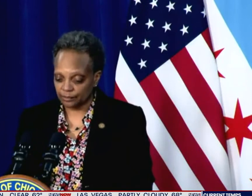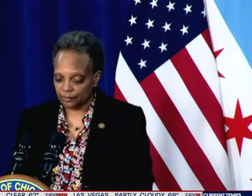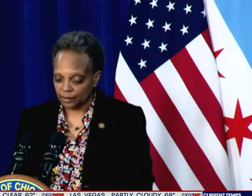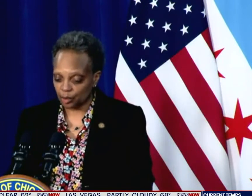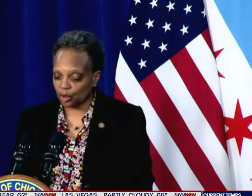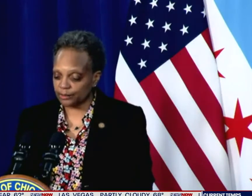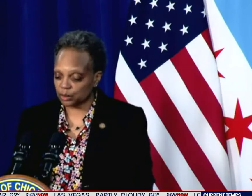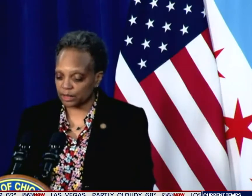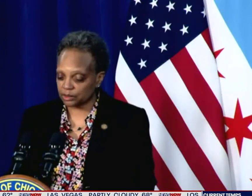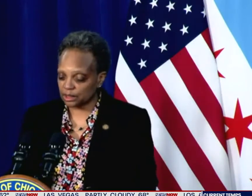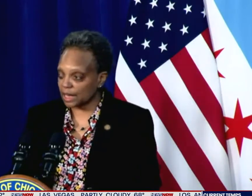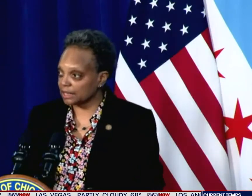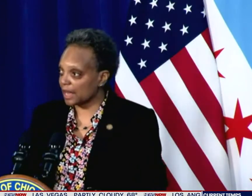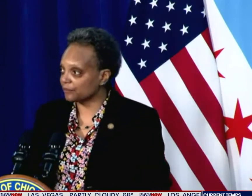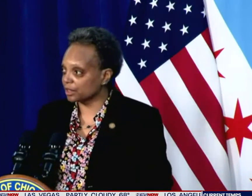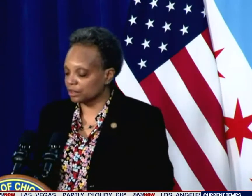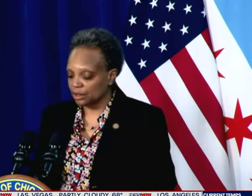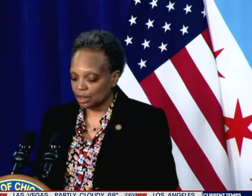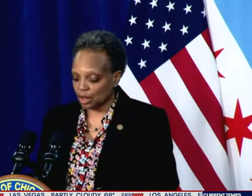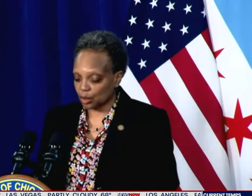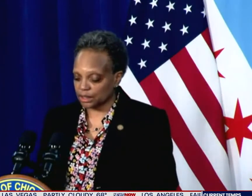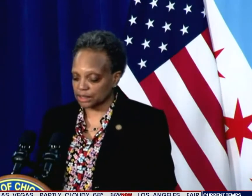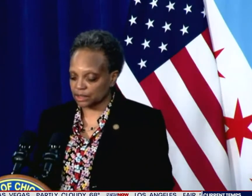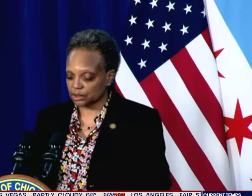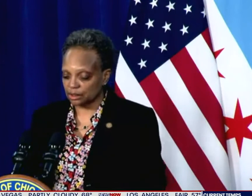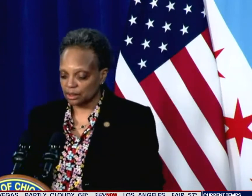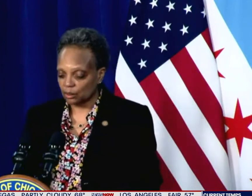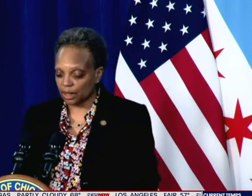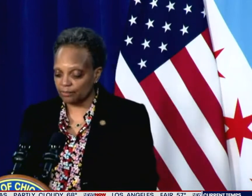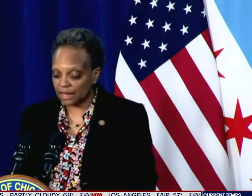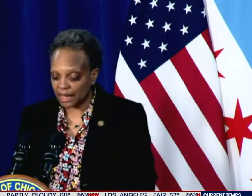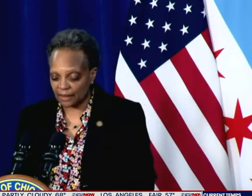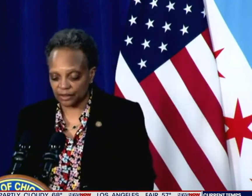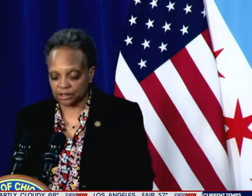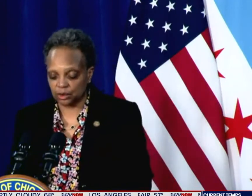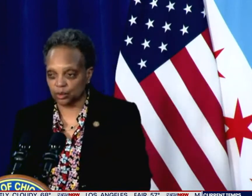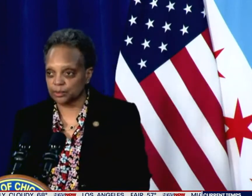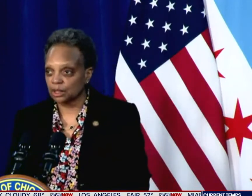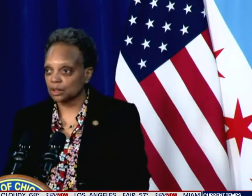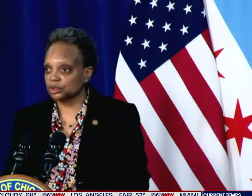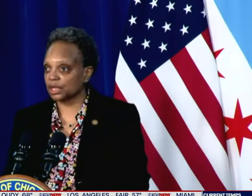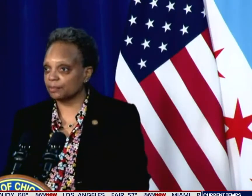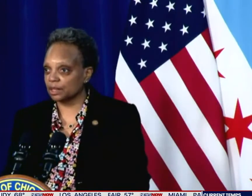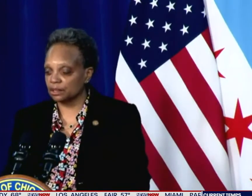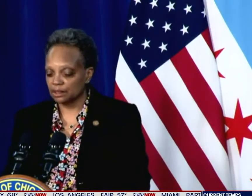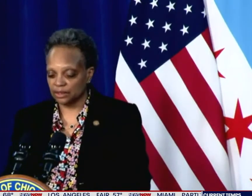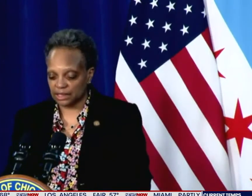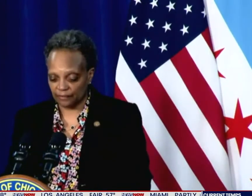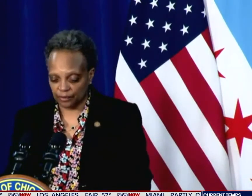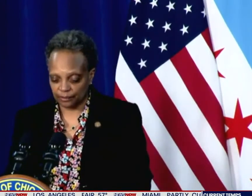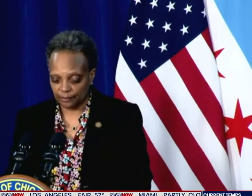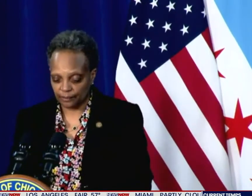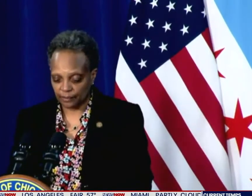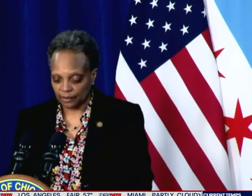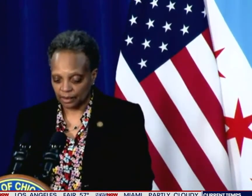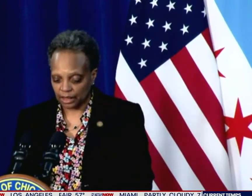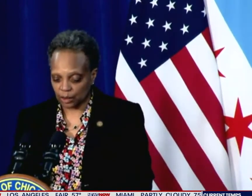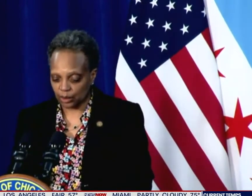Alim, programs director at the United African uh organization, one of many advocacy groups who champion this